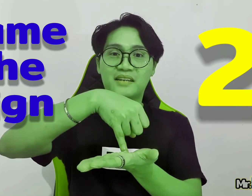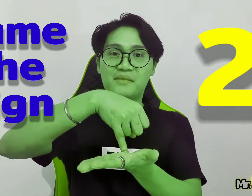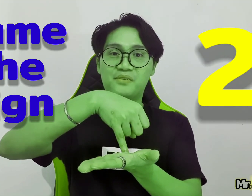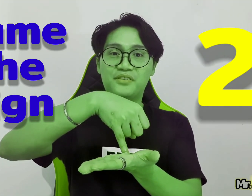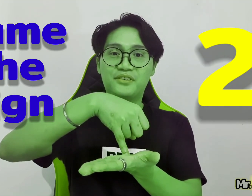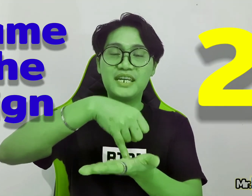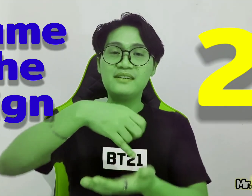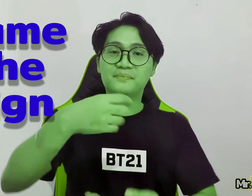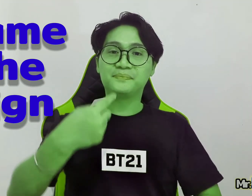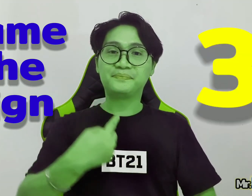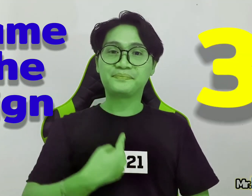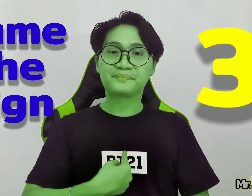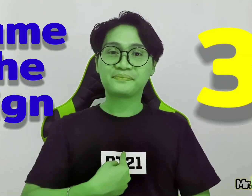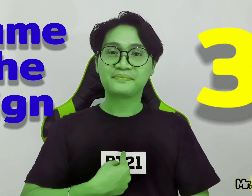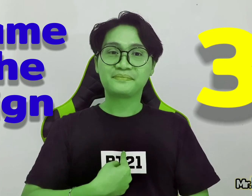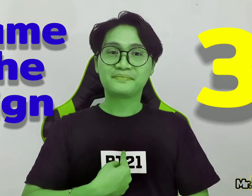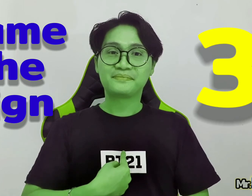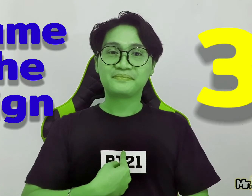Number 3.